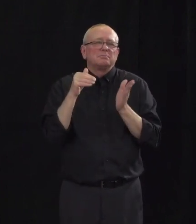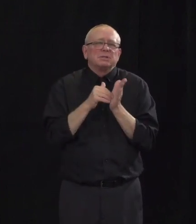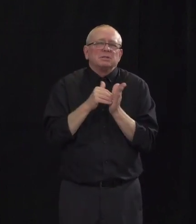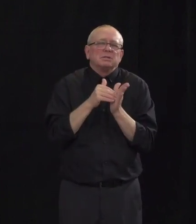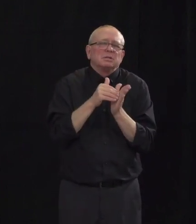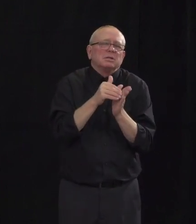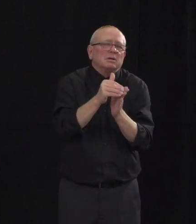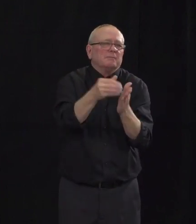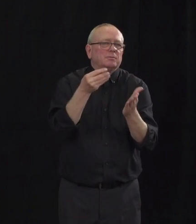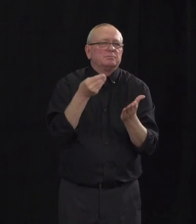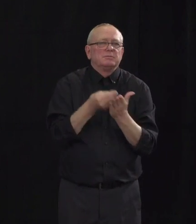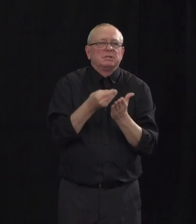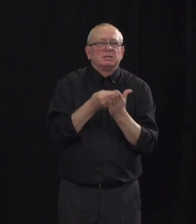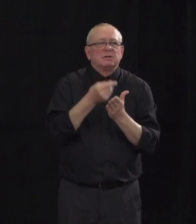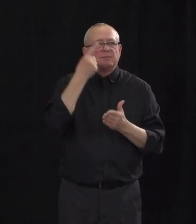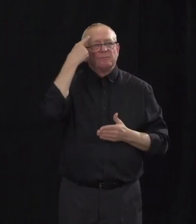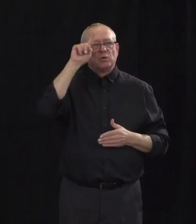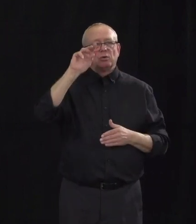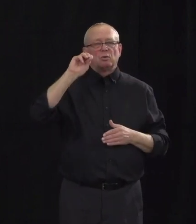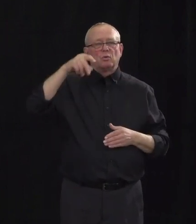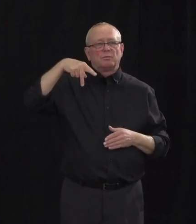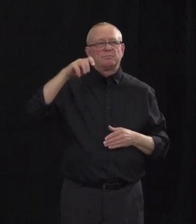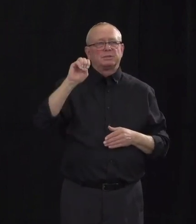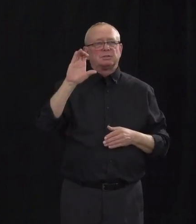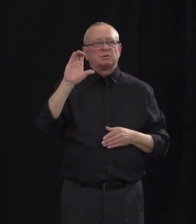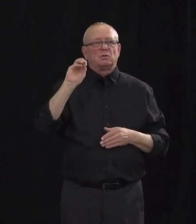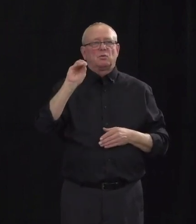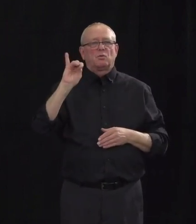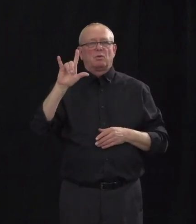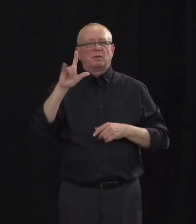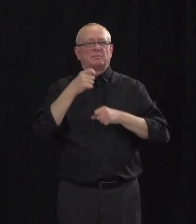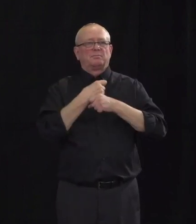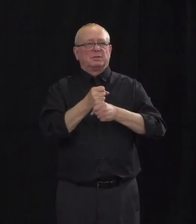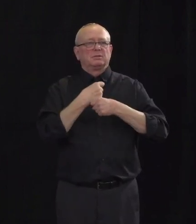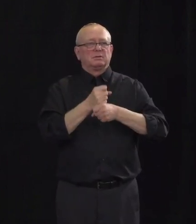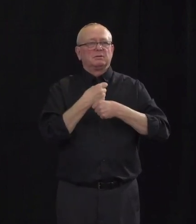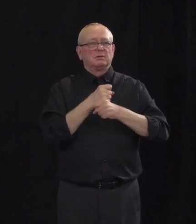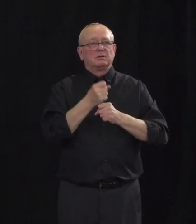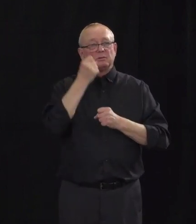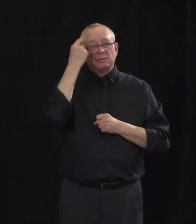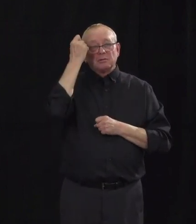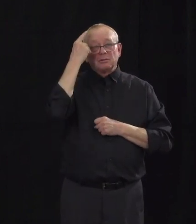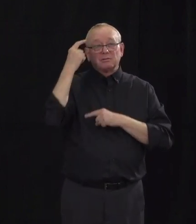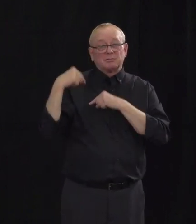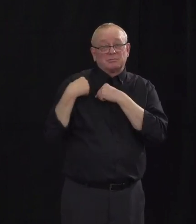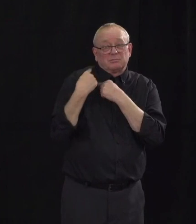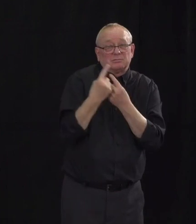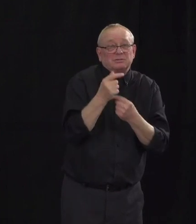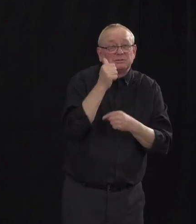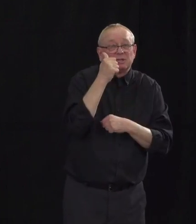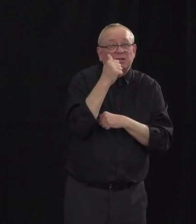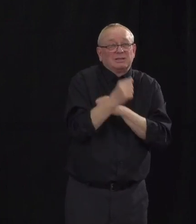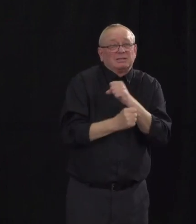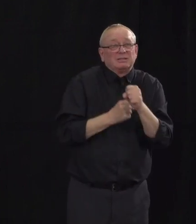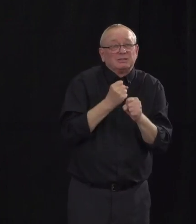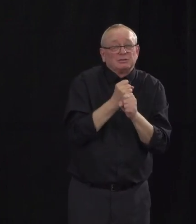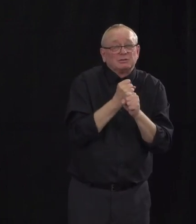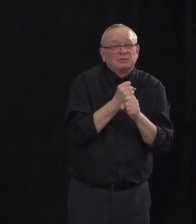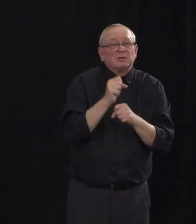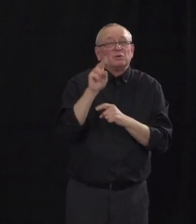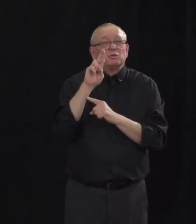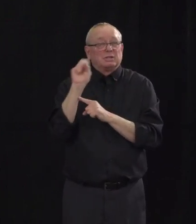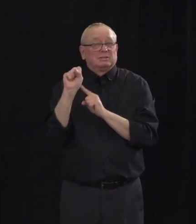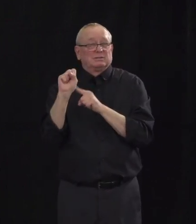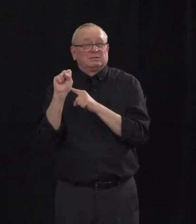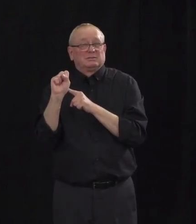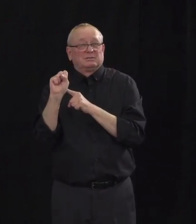over the last several decades. But in the past 10 years, the United States, with the support of increased oil production